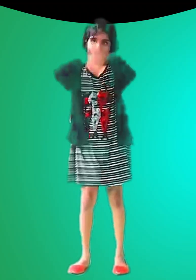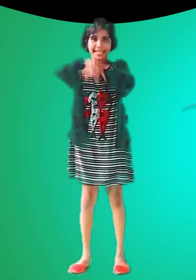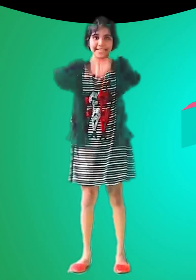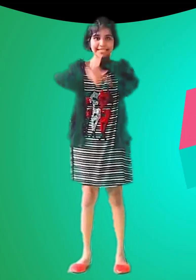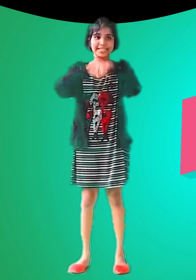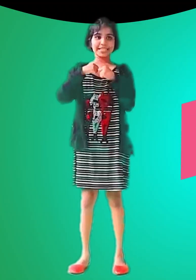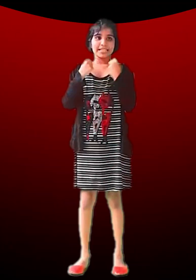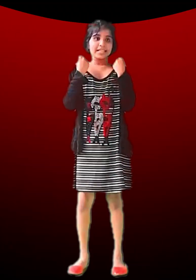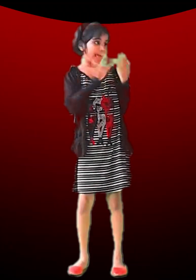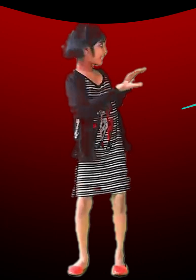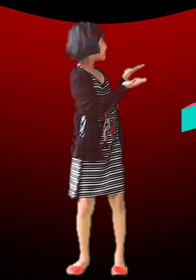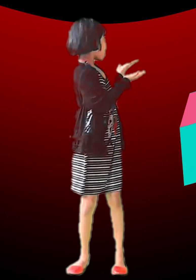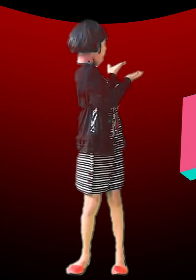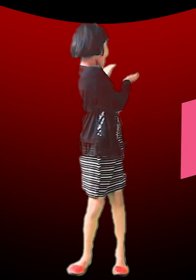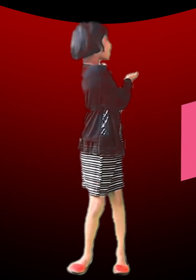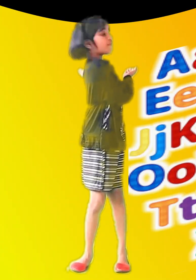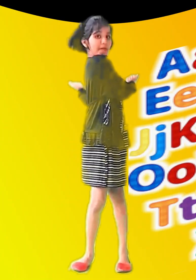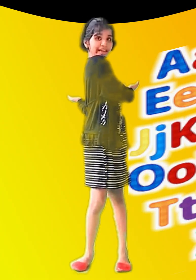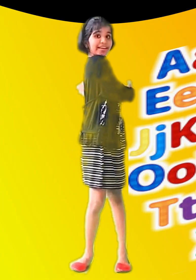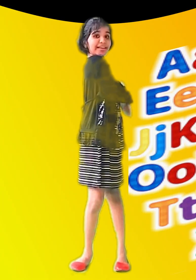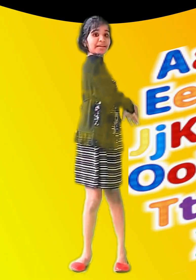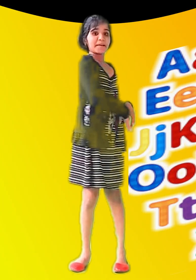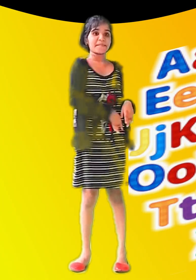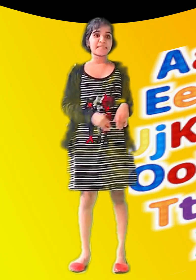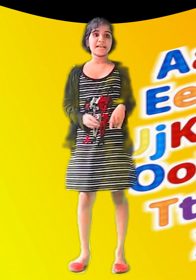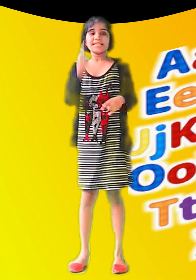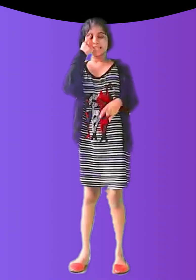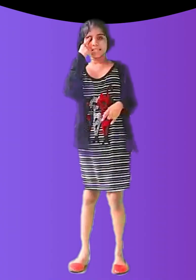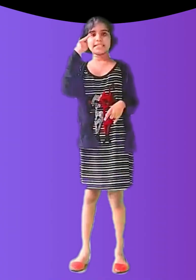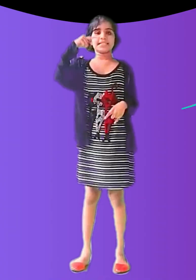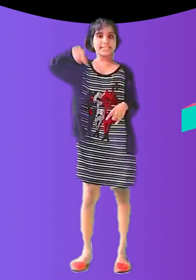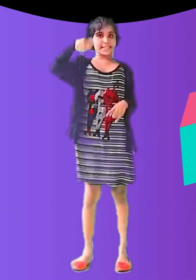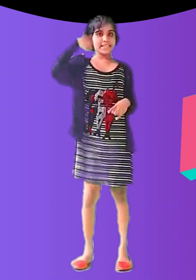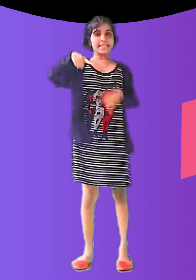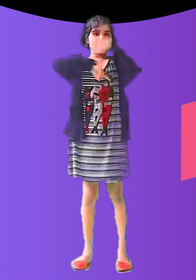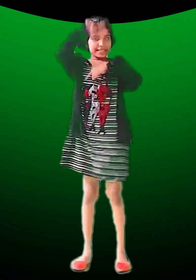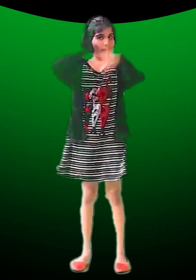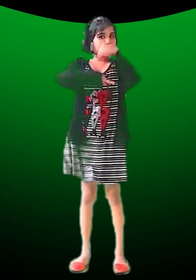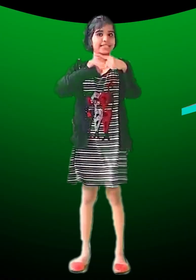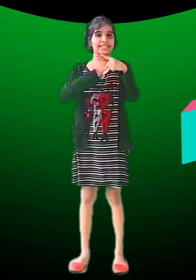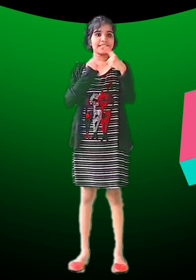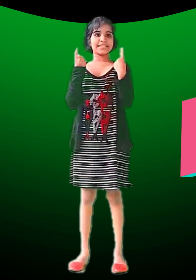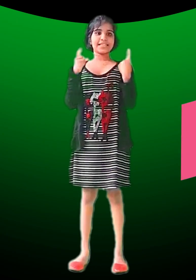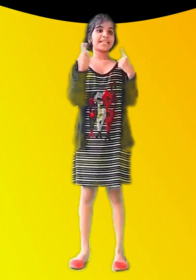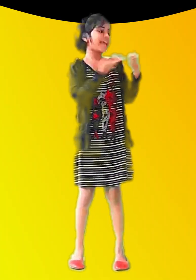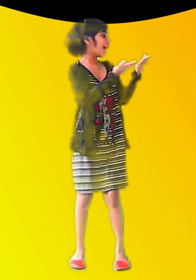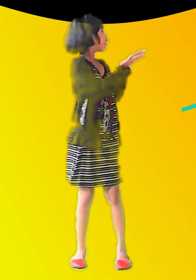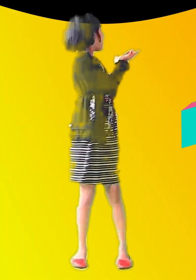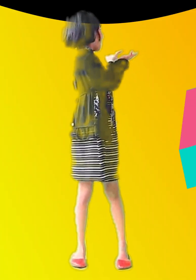the letters of the alphabet. C, it's A, it's signing the letters of the